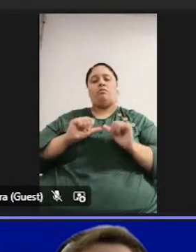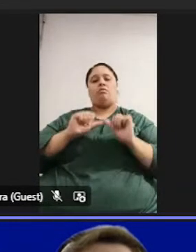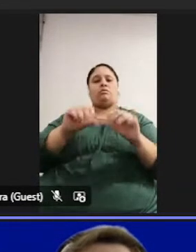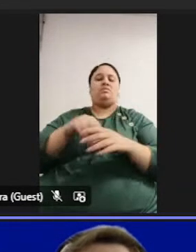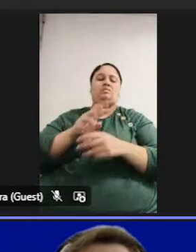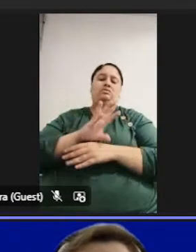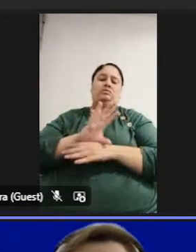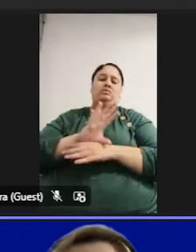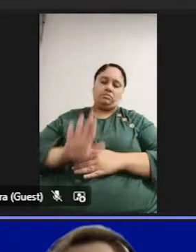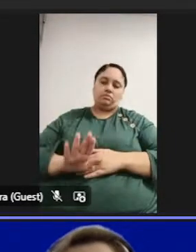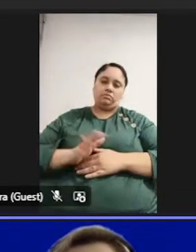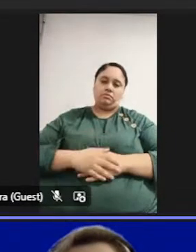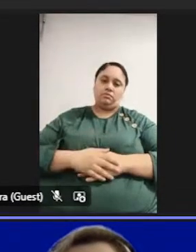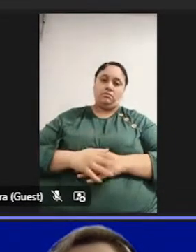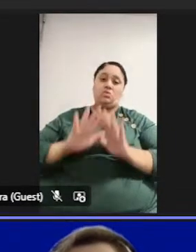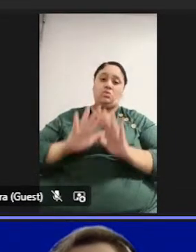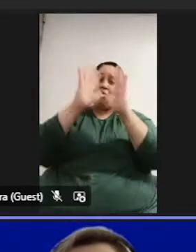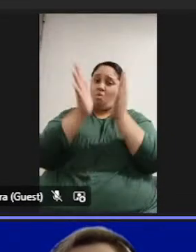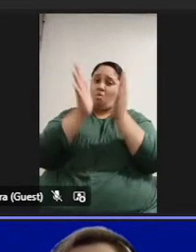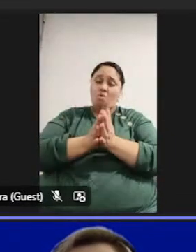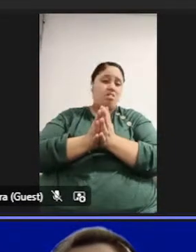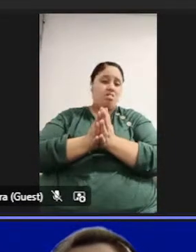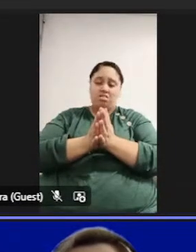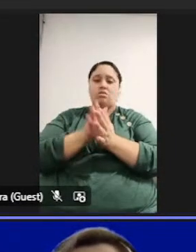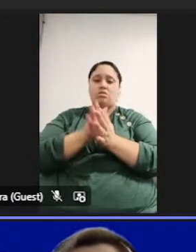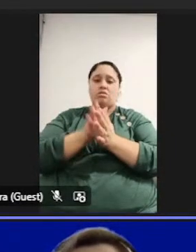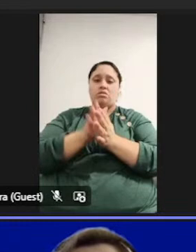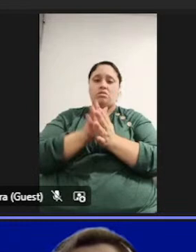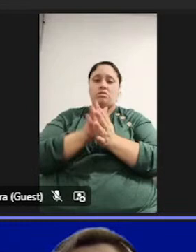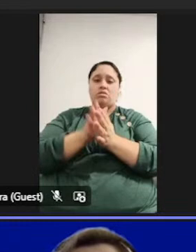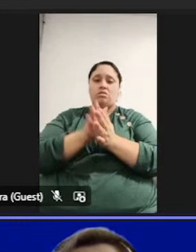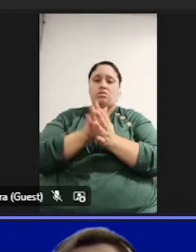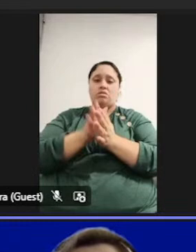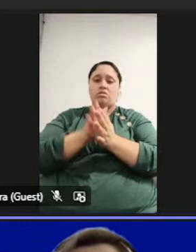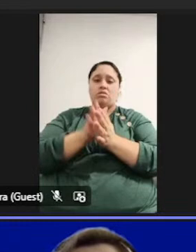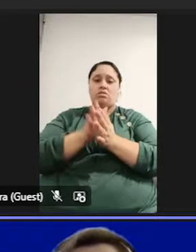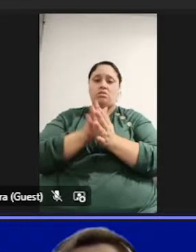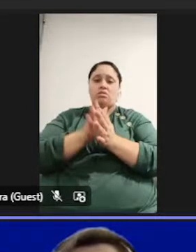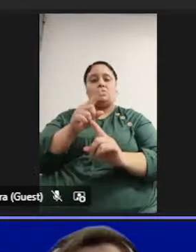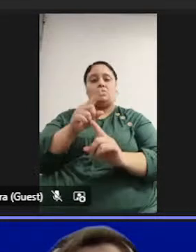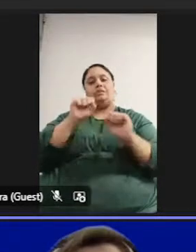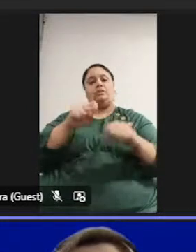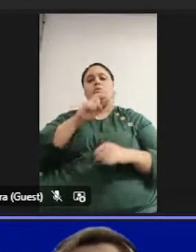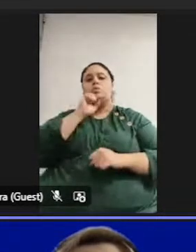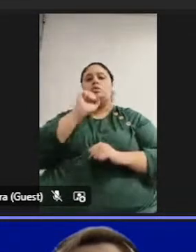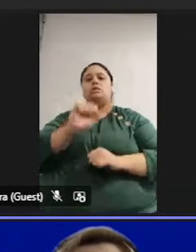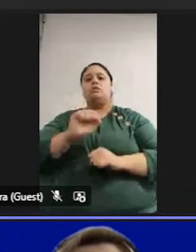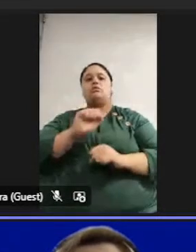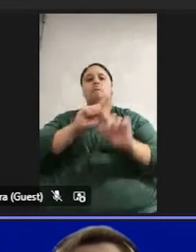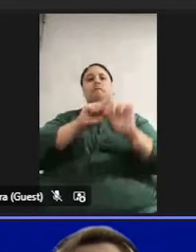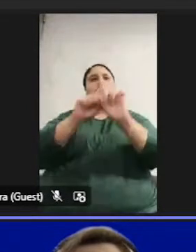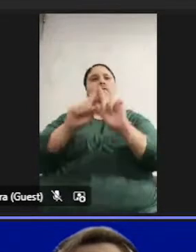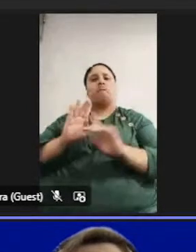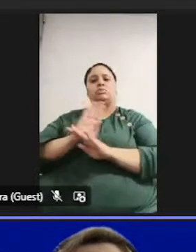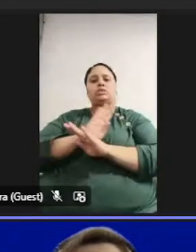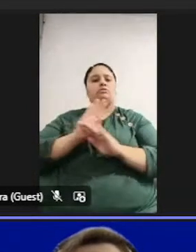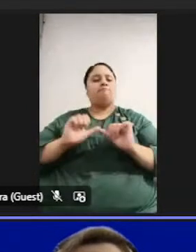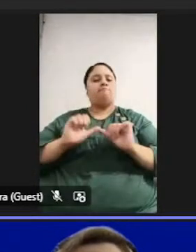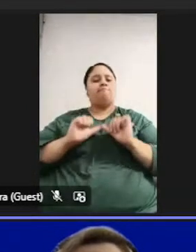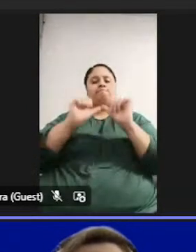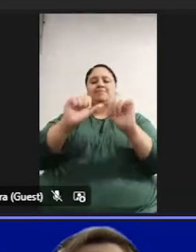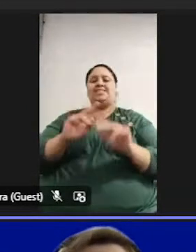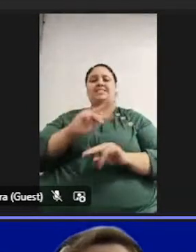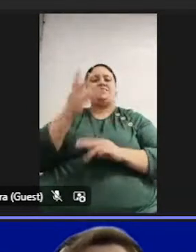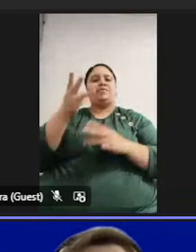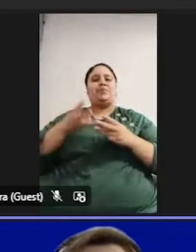all of this is aimed at helping municipalities to use their wires business, as it were, in a slightly different way,